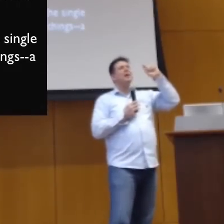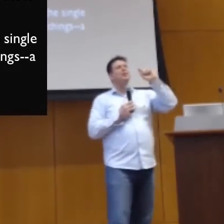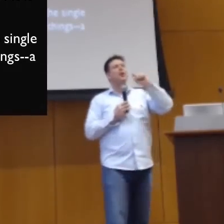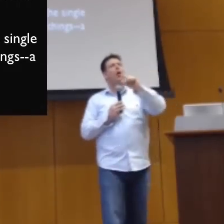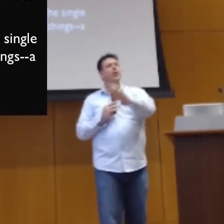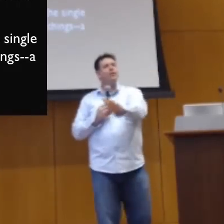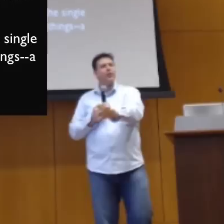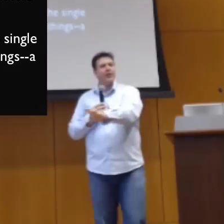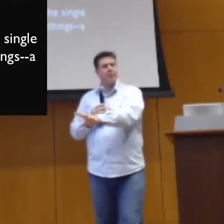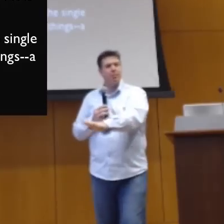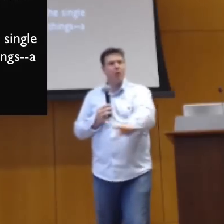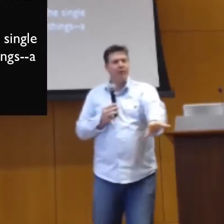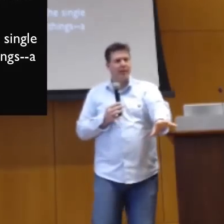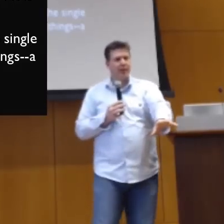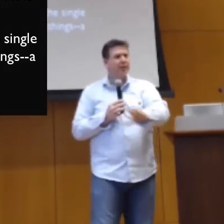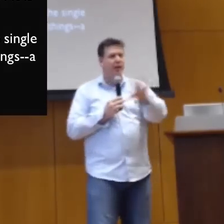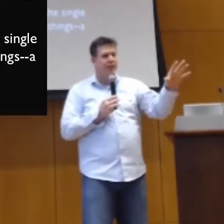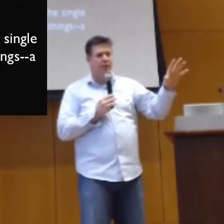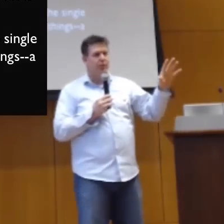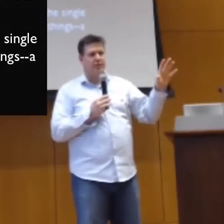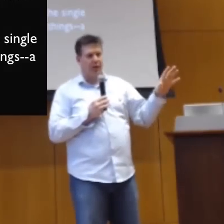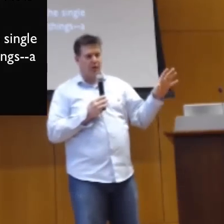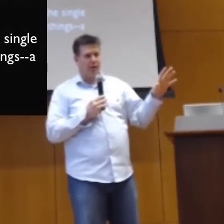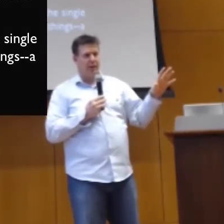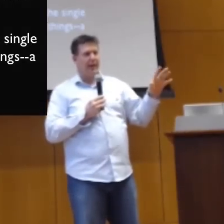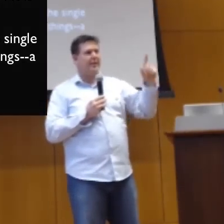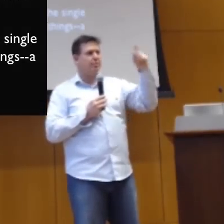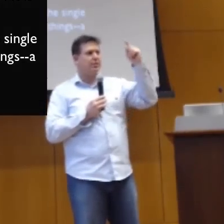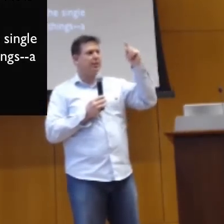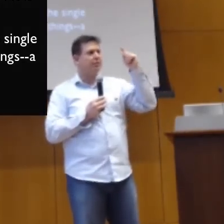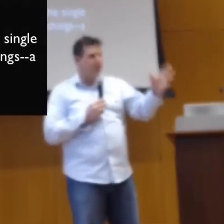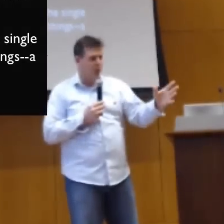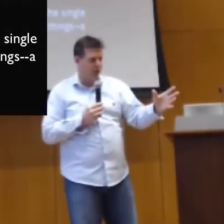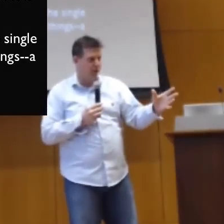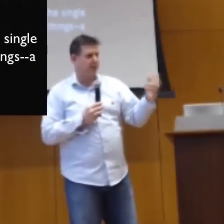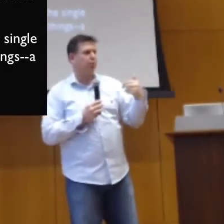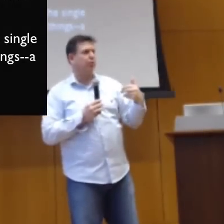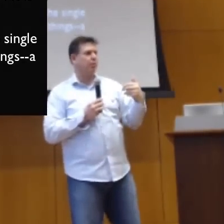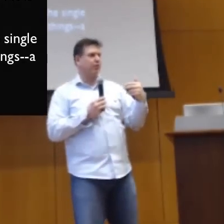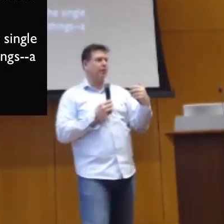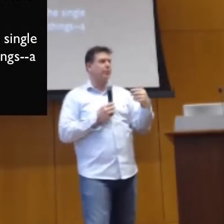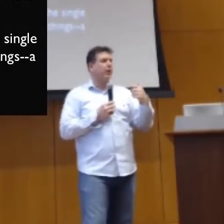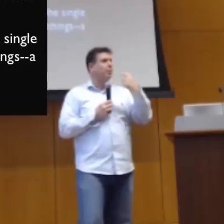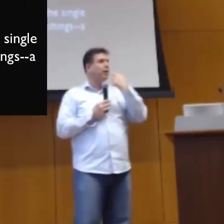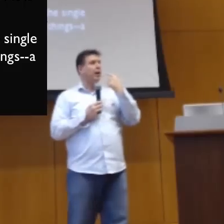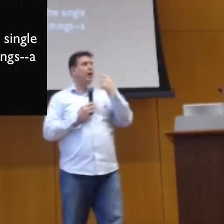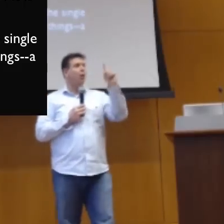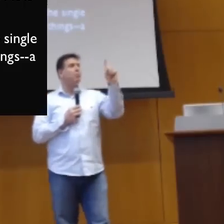So all of the things that motivate them have nothing to do with sound. It has to be something visual that's going to motivate them. But one